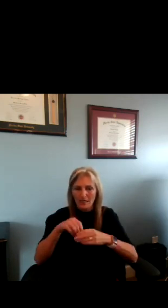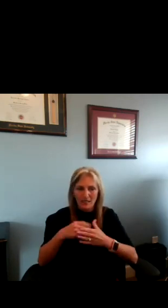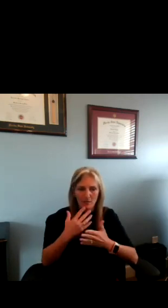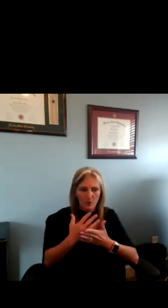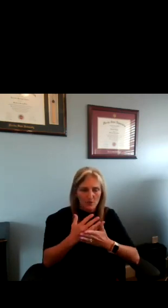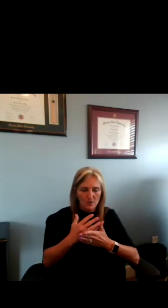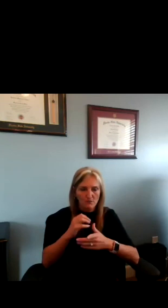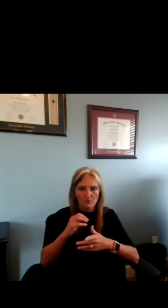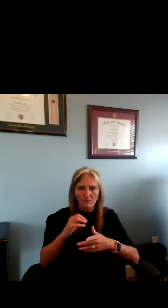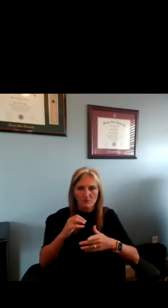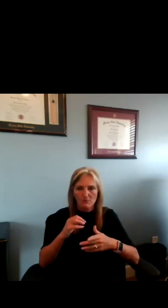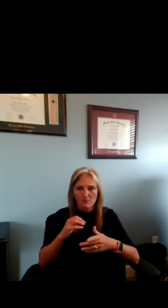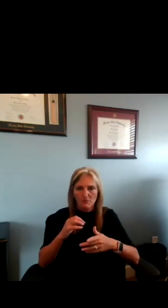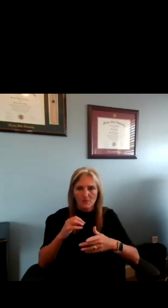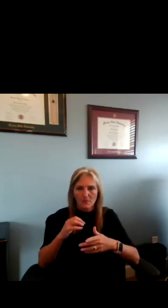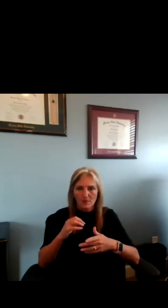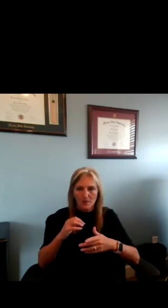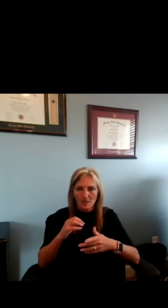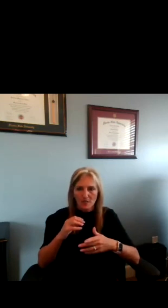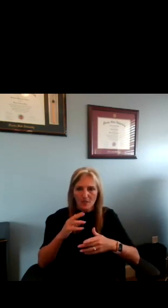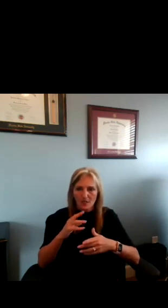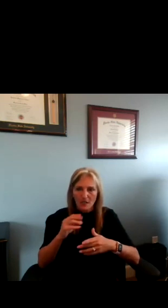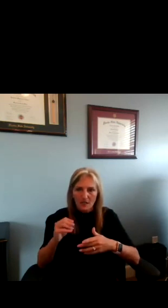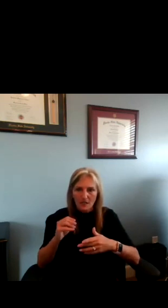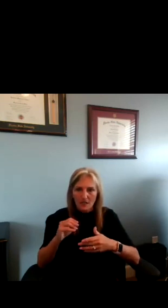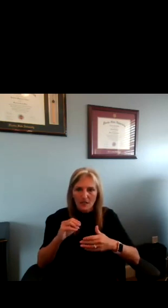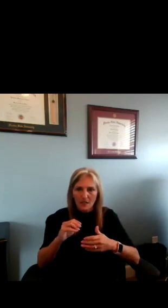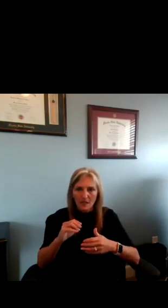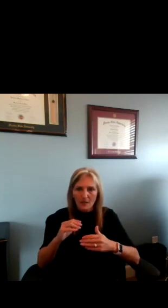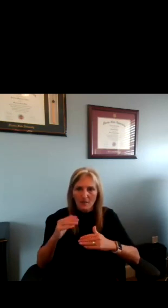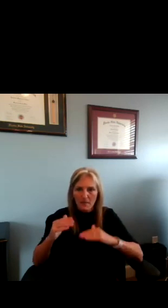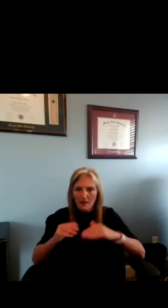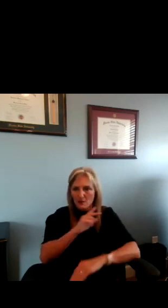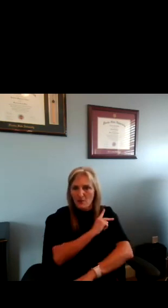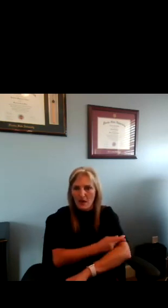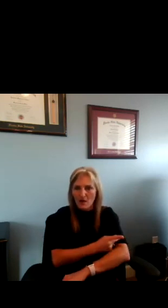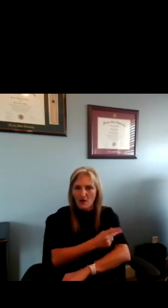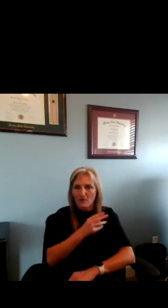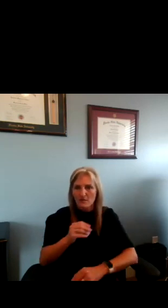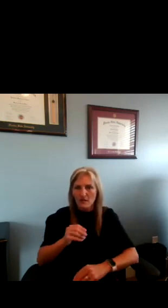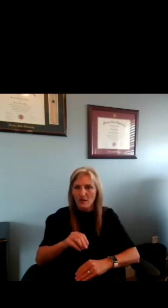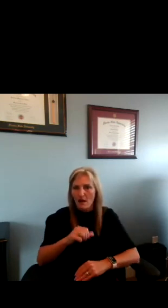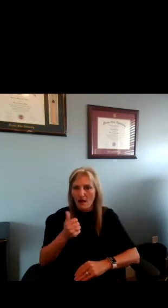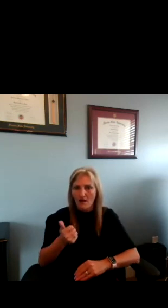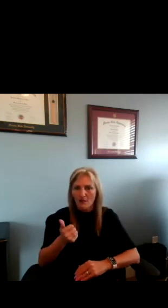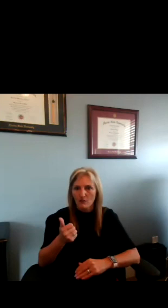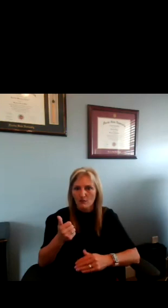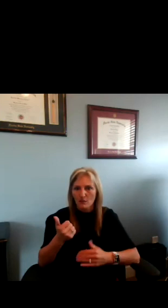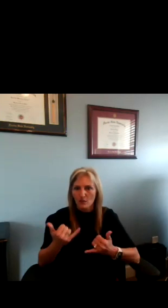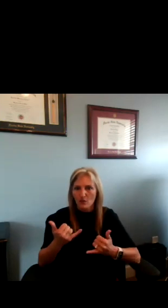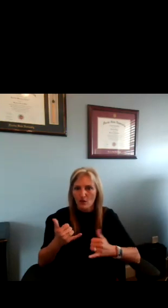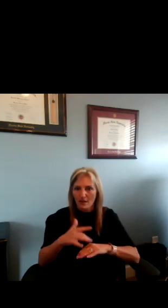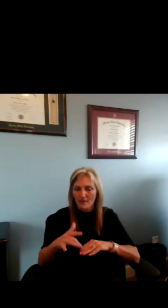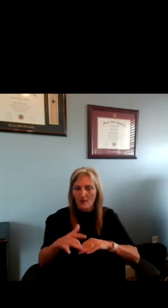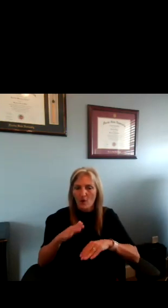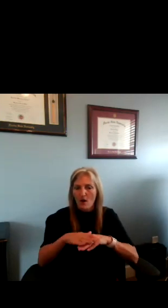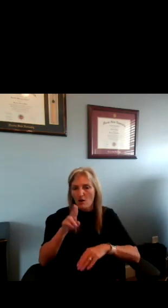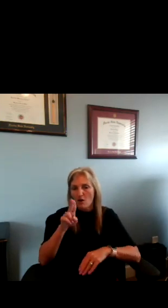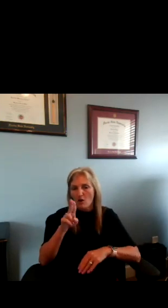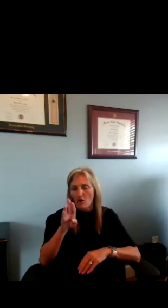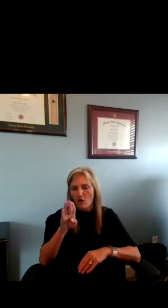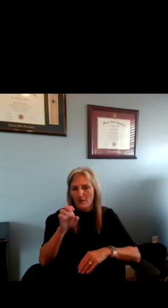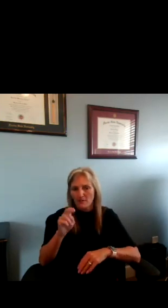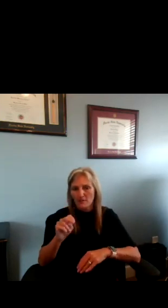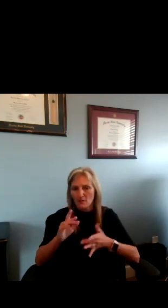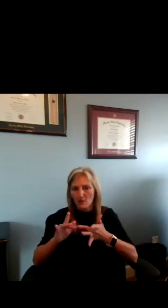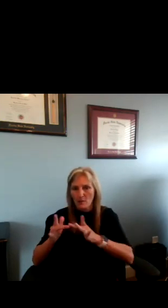conditions, including a brief about restrictive housing that is forthcoming, along with others that are currently available on Urban's website, including